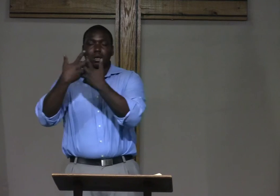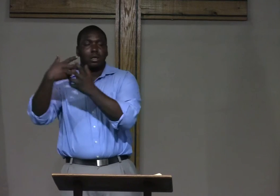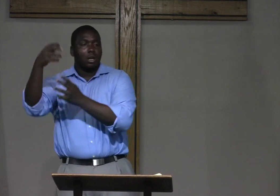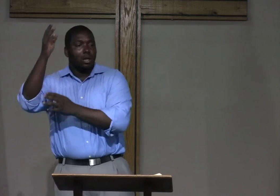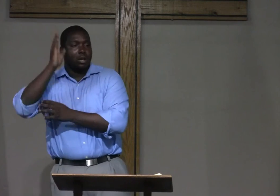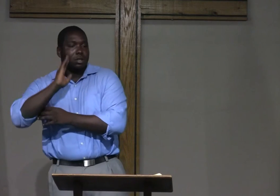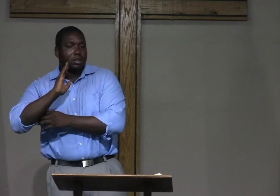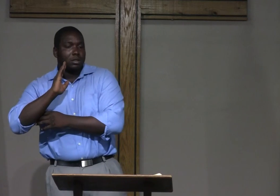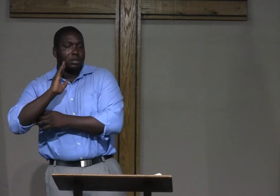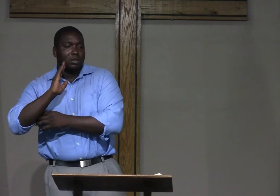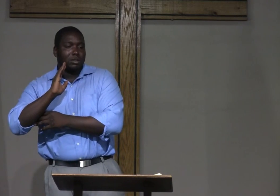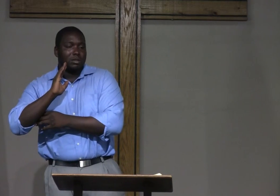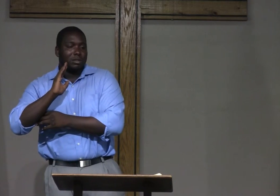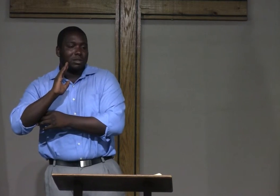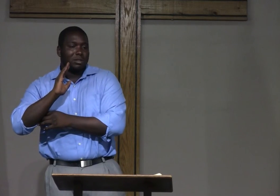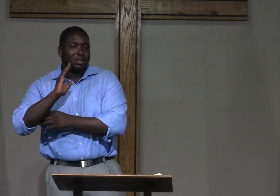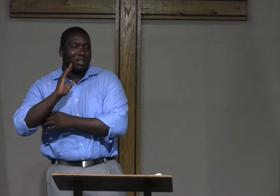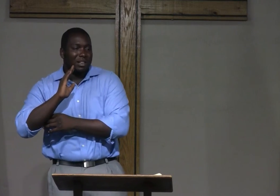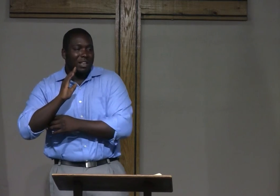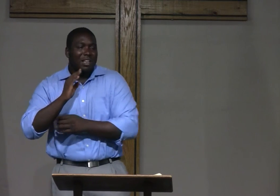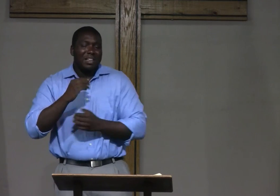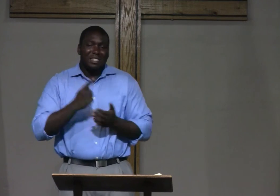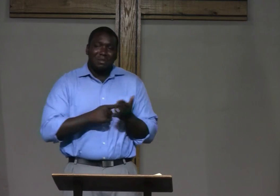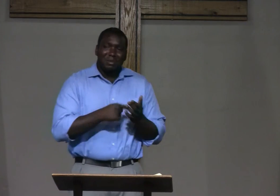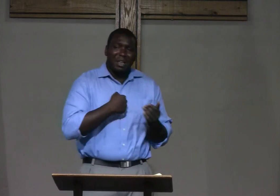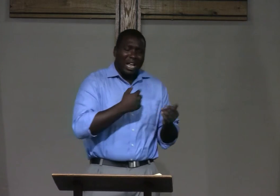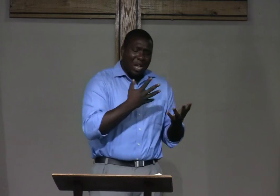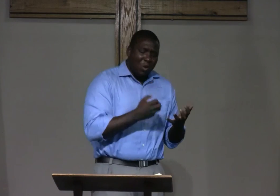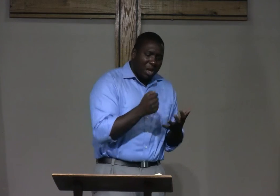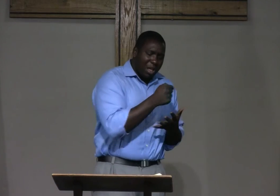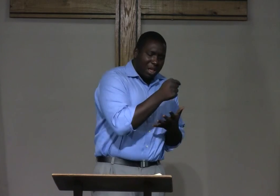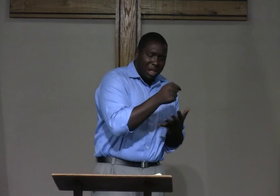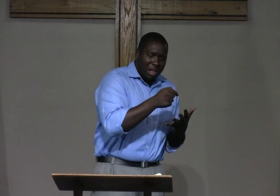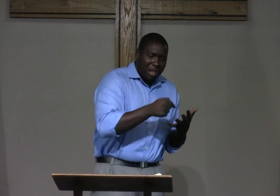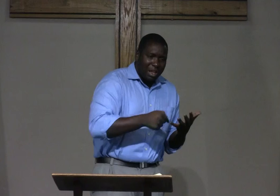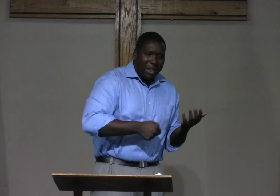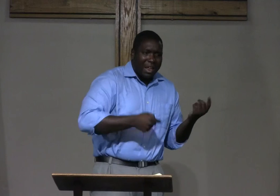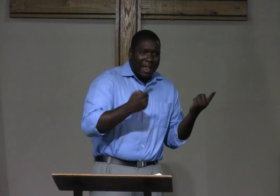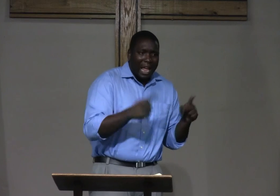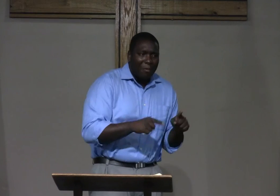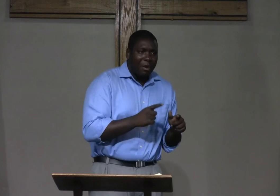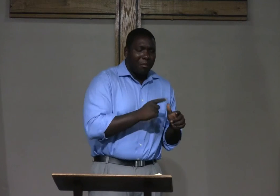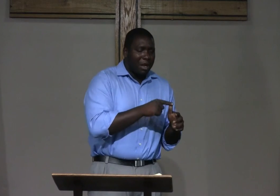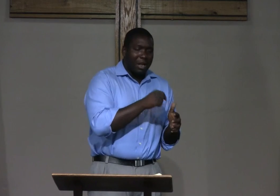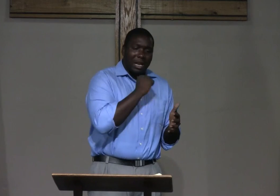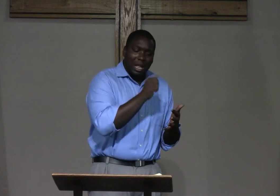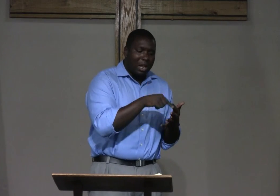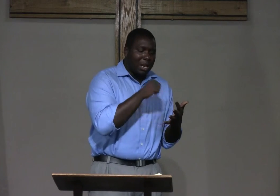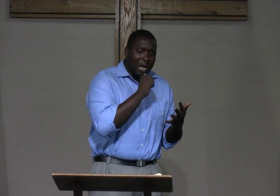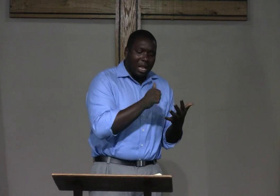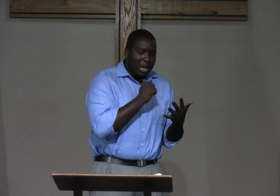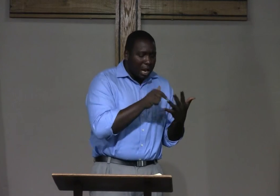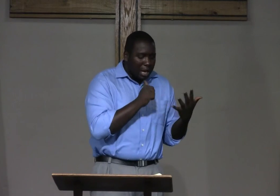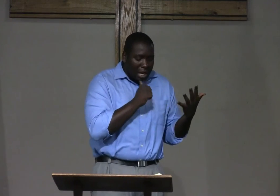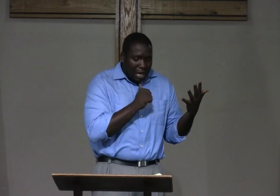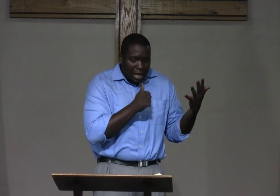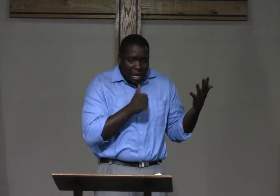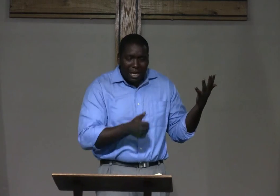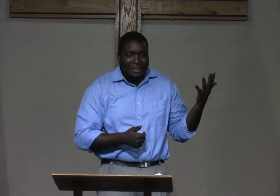and they don't always line up with what God has planned. And sometimes our desires aren't what God